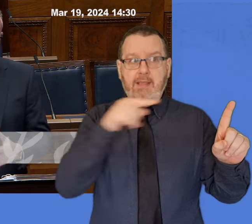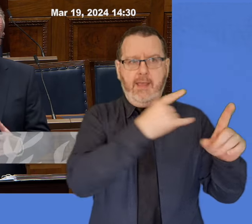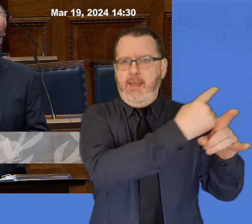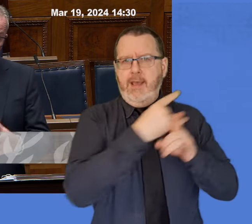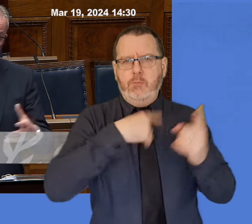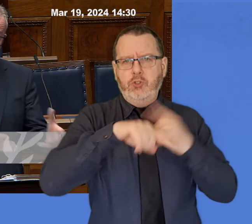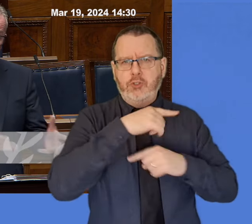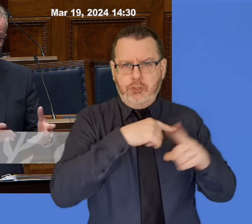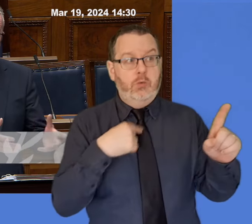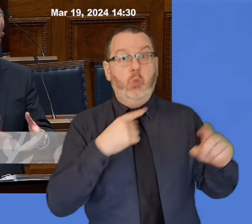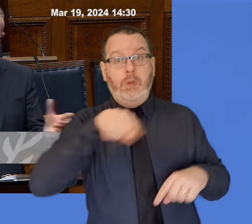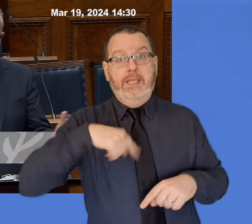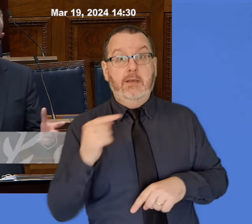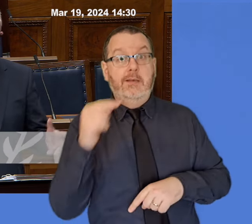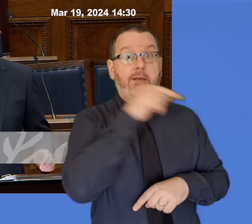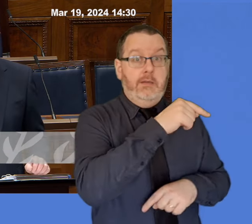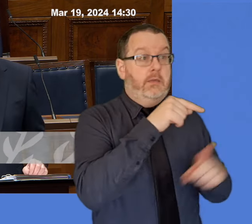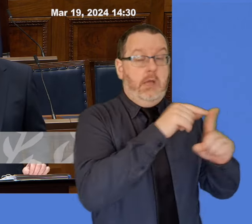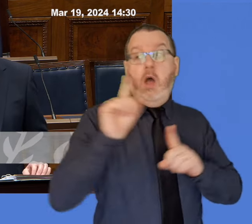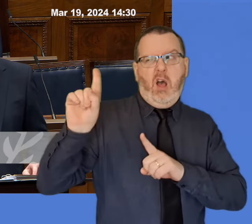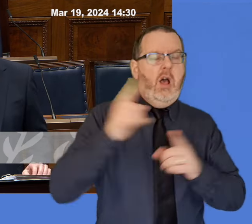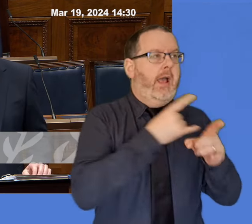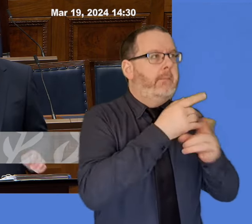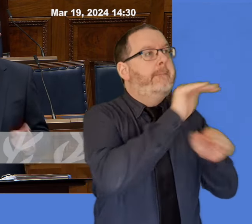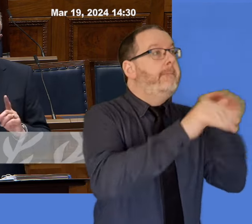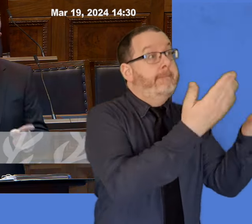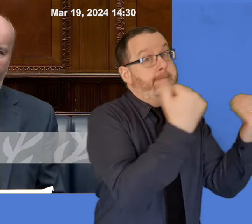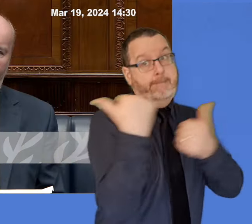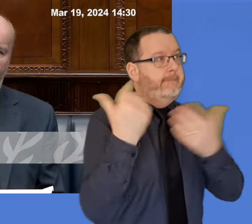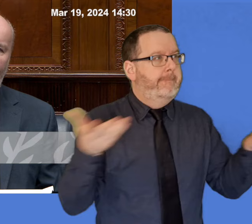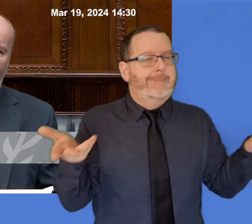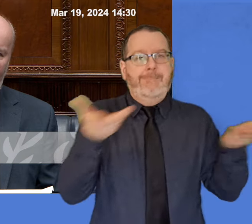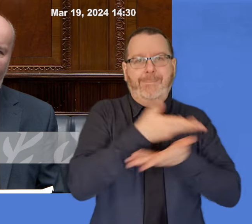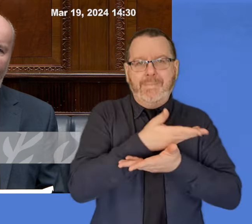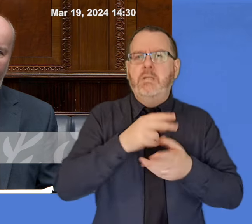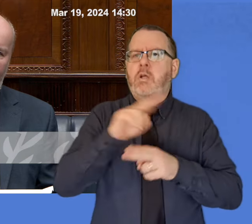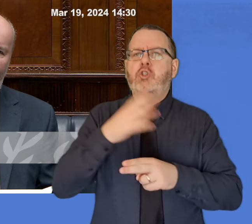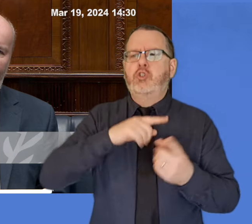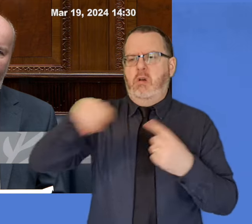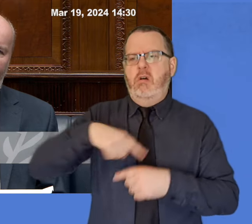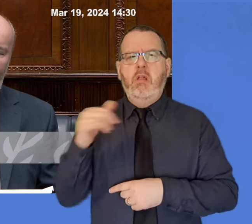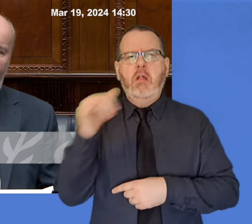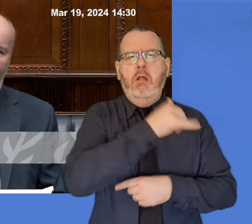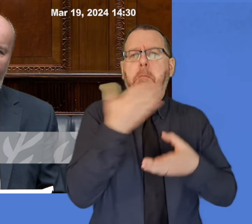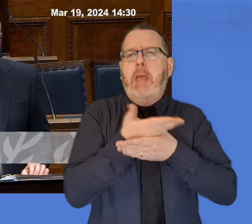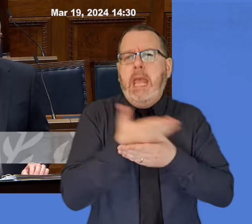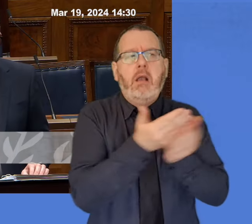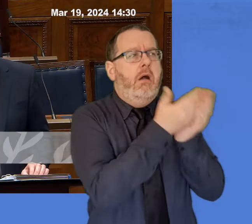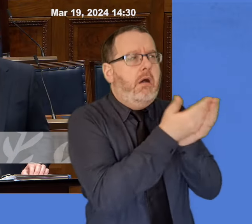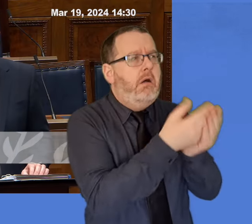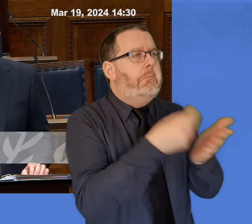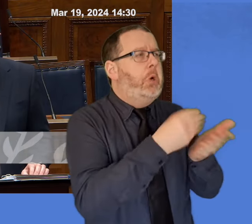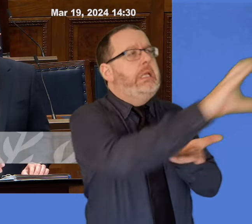helpful in making sure the firms that go over get access to the people that they want to talk to. So it's a two-way street. It's not going over with a begging bowl to ask for